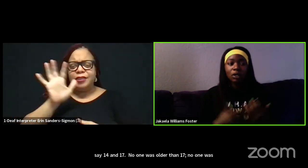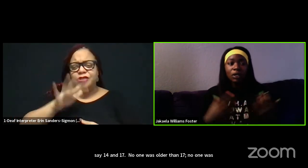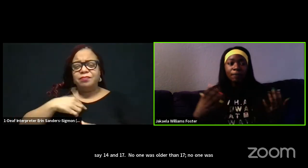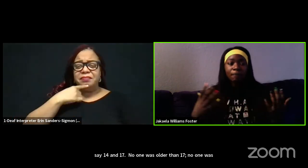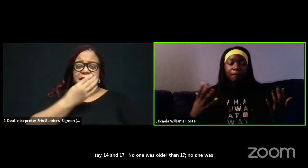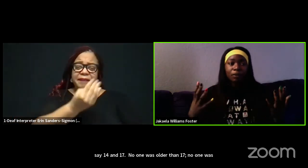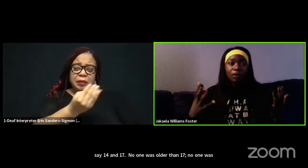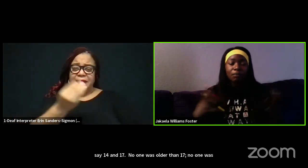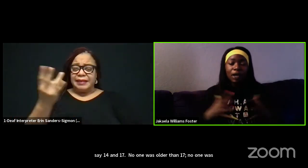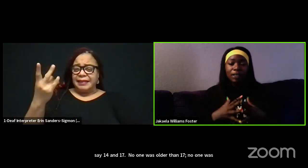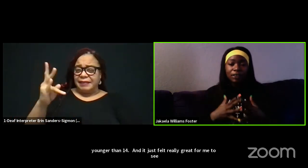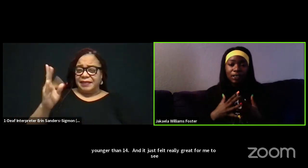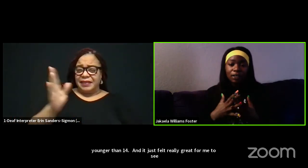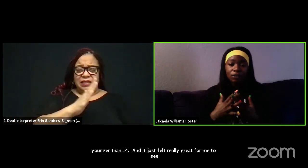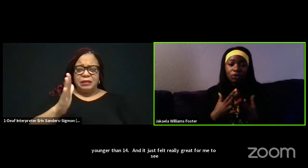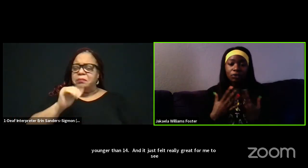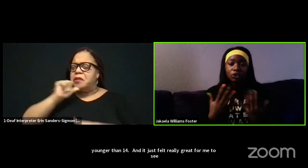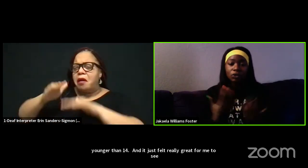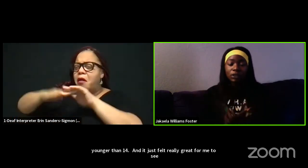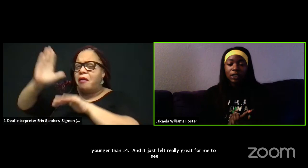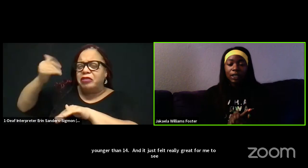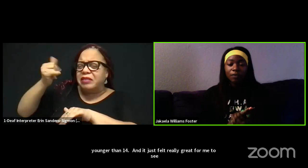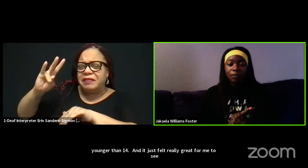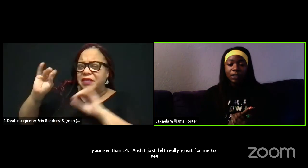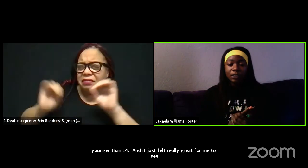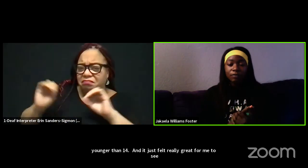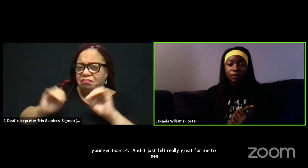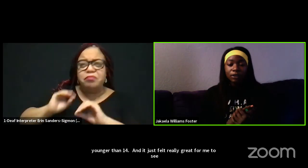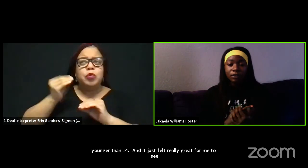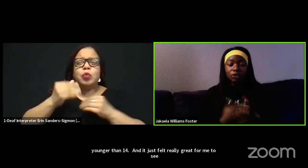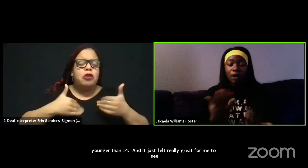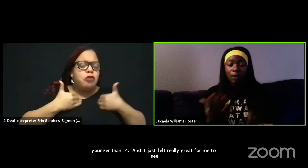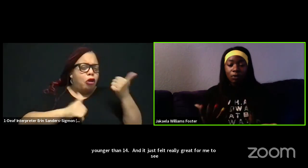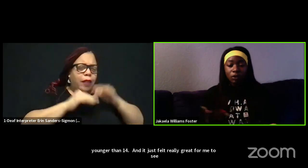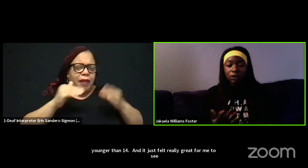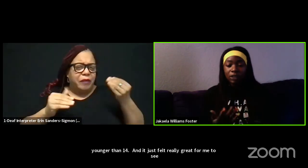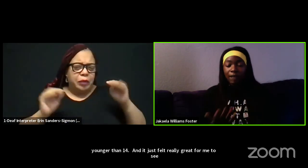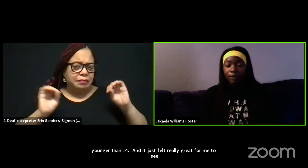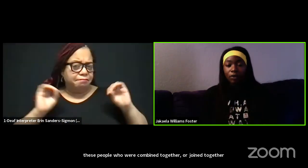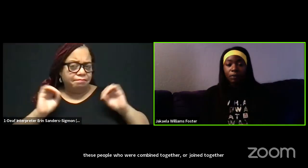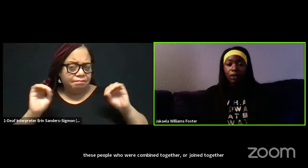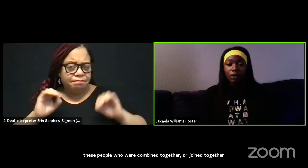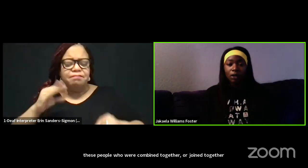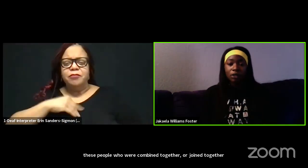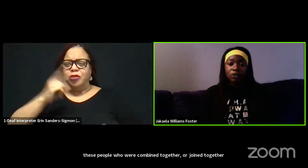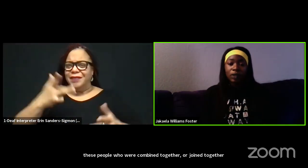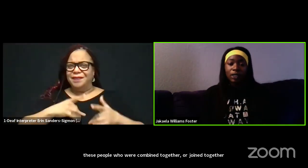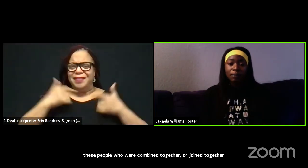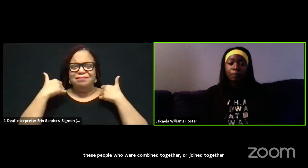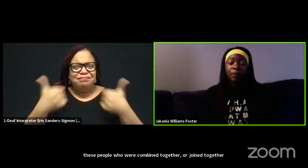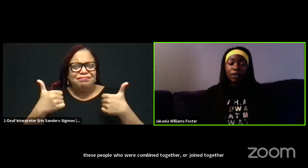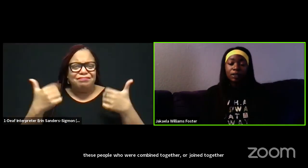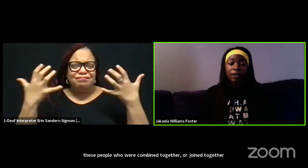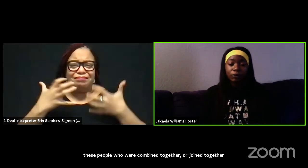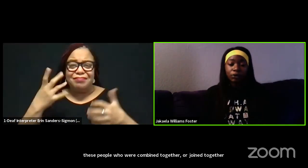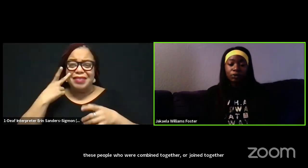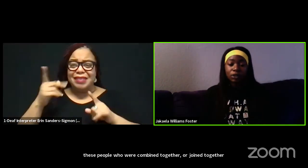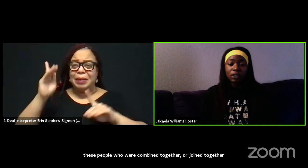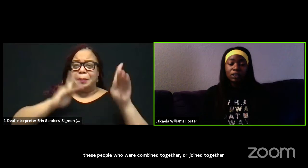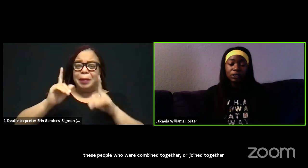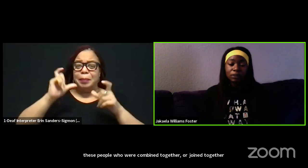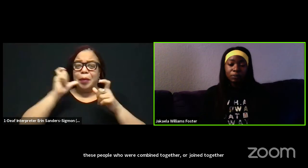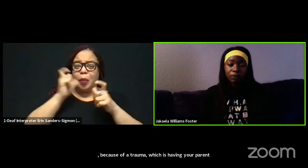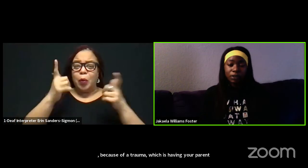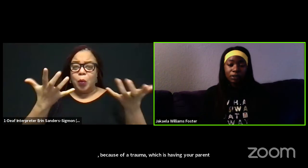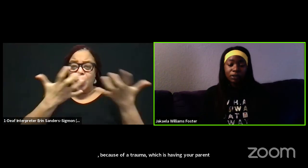were combined together or joined together because of a trauma, which is having your parent incarcerated. But they were using